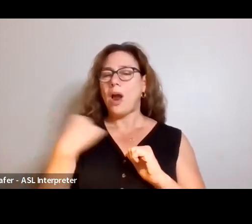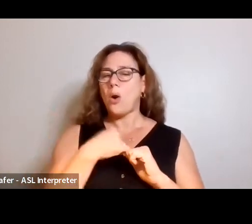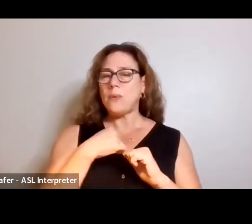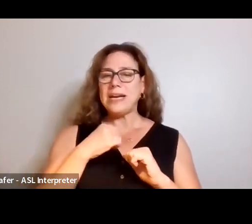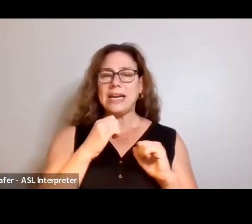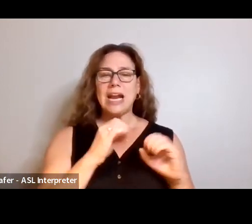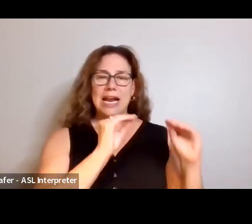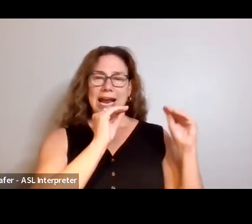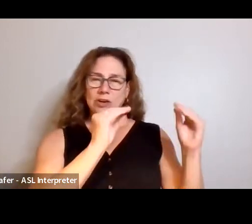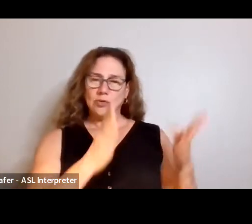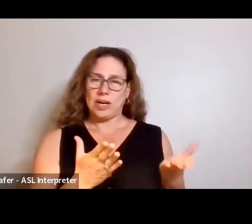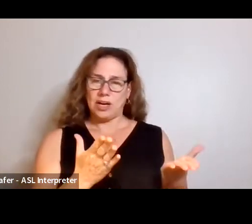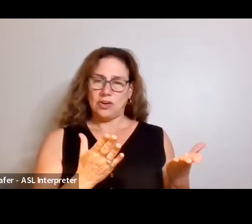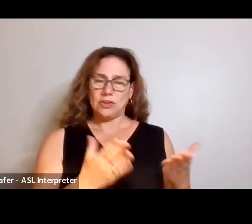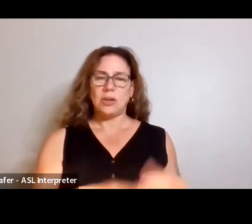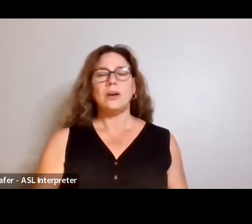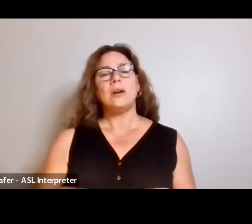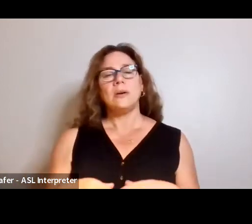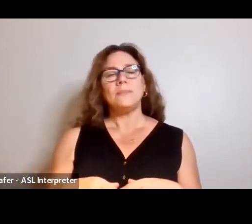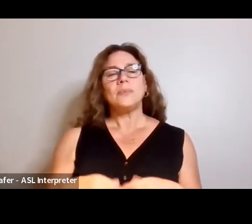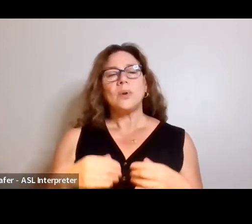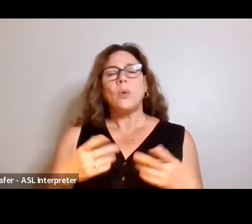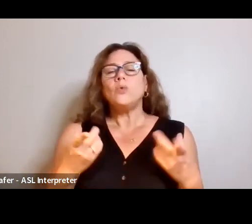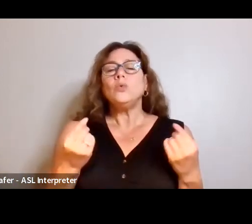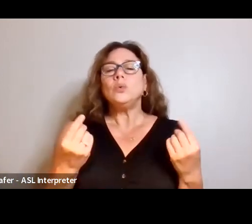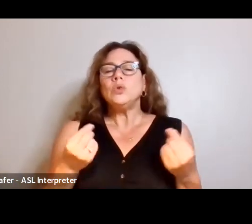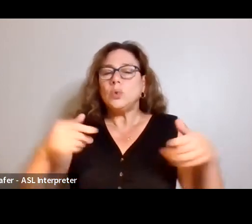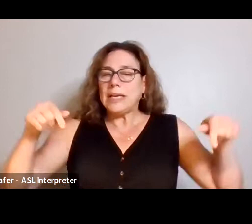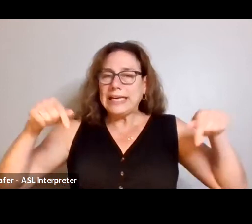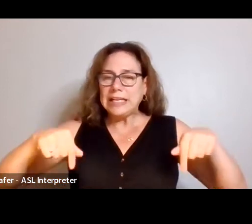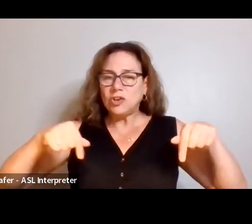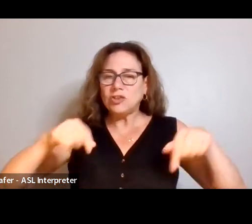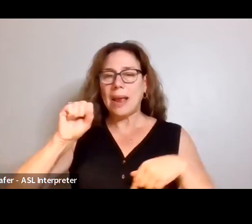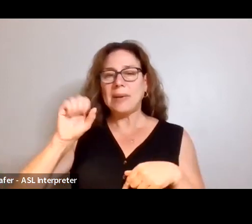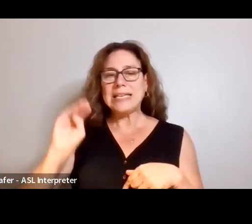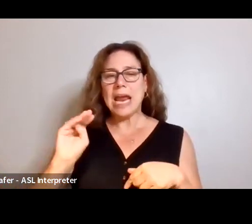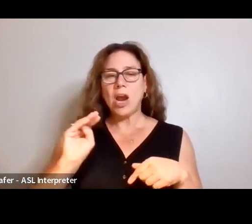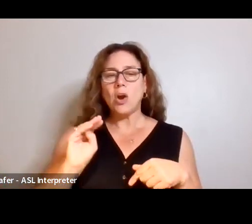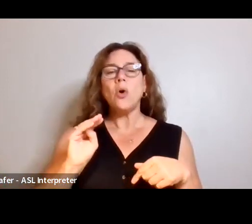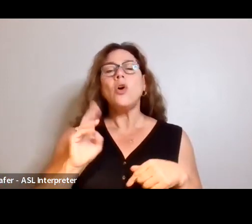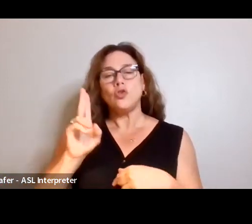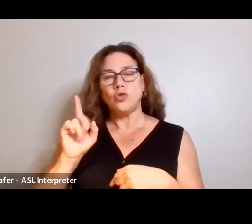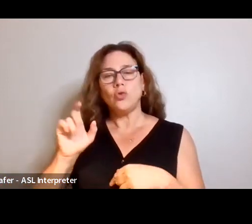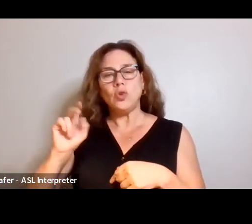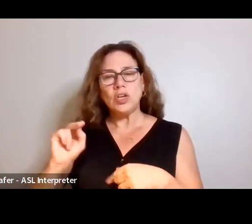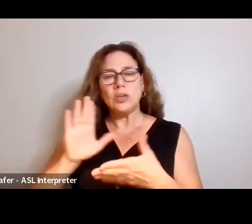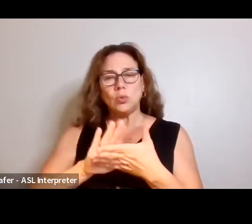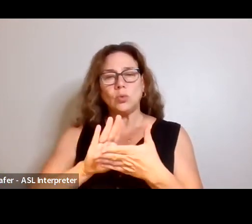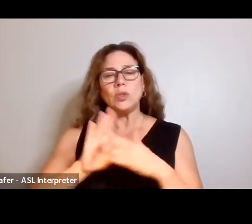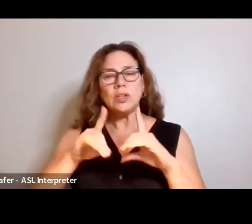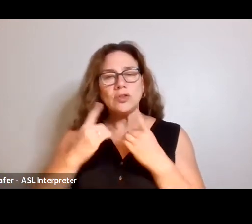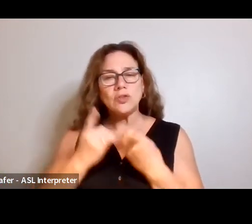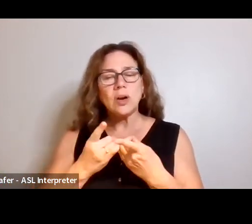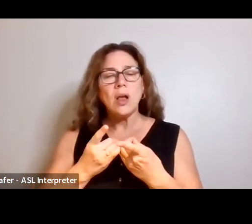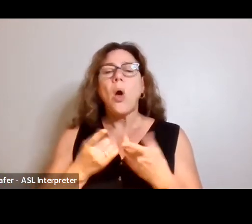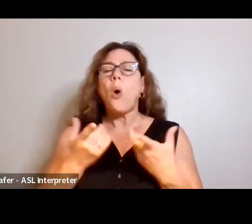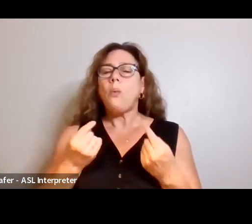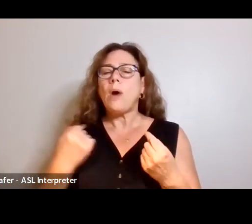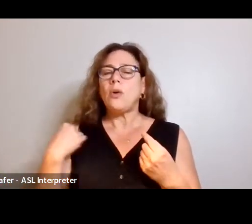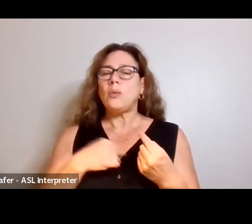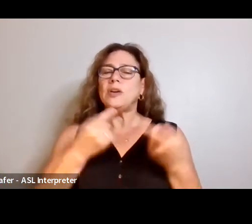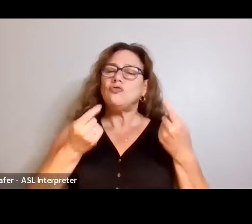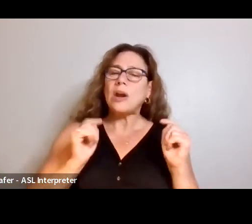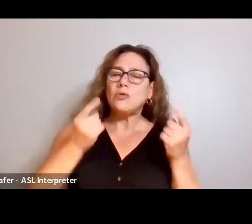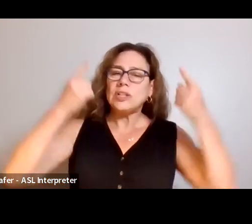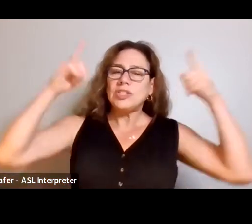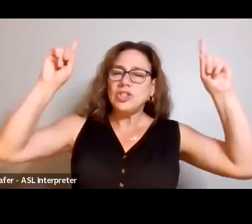do what we do here in San Mateo Union? What are we trying to achieve with our students, and how are we going to do it? And I talked a lot about